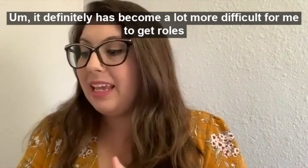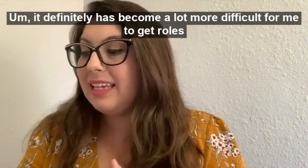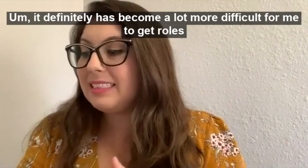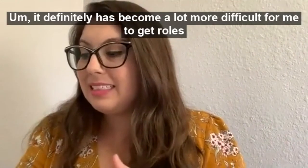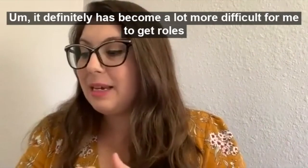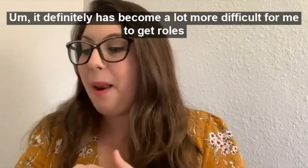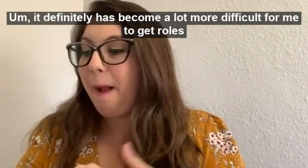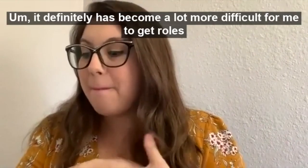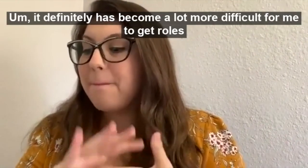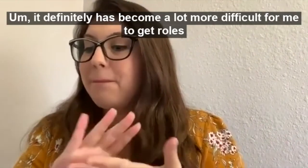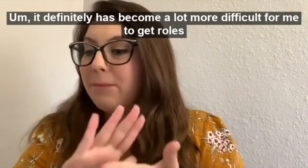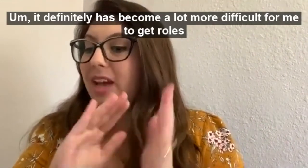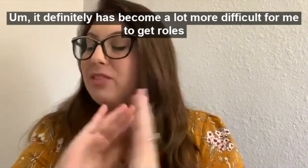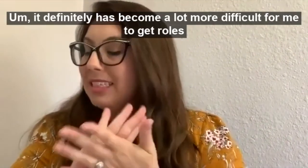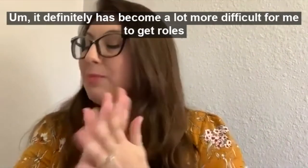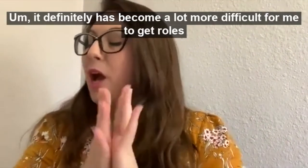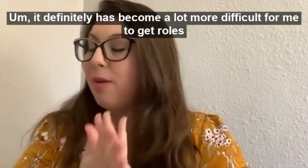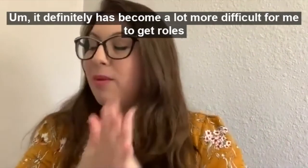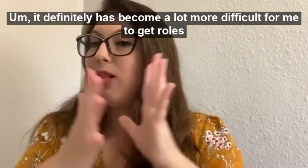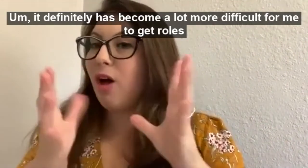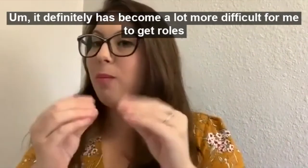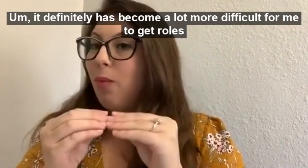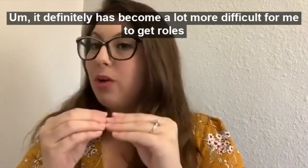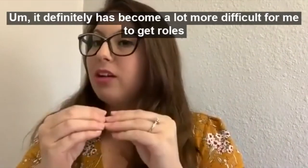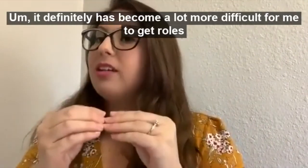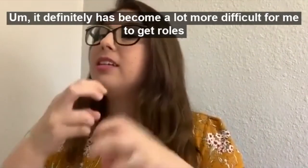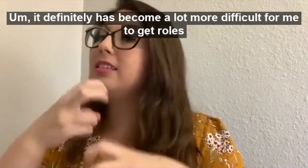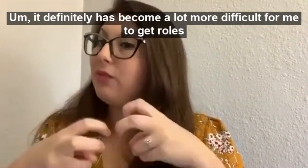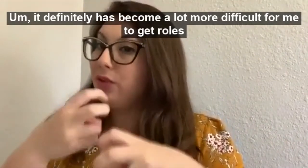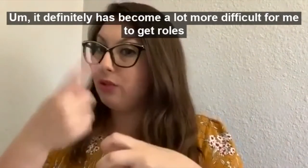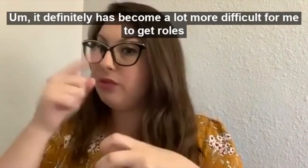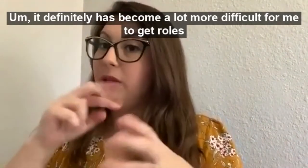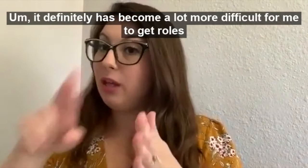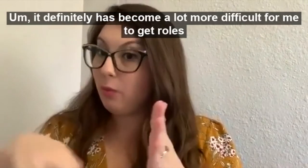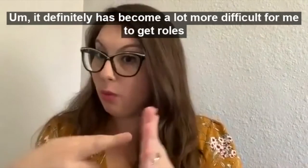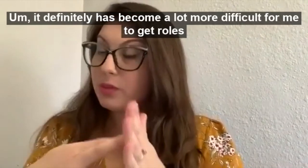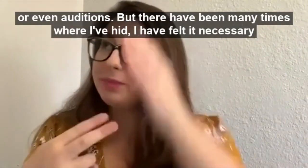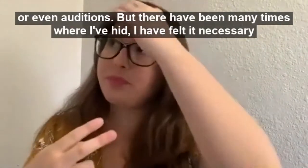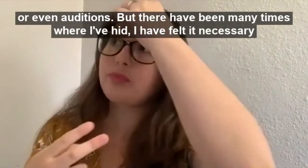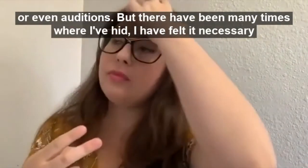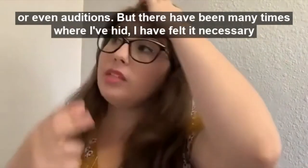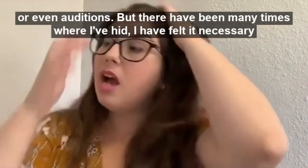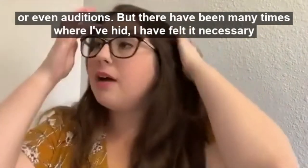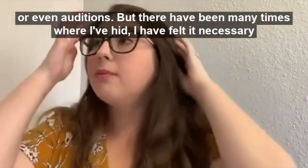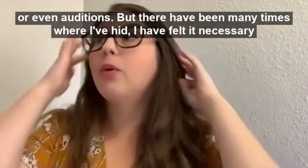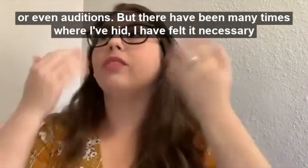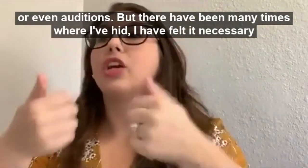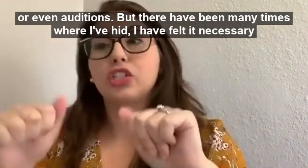it definitely has become a lot more difficult for me to get roles, or even